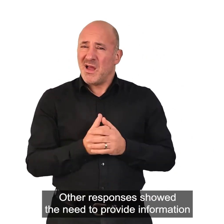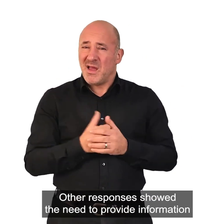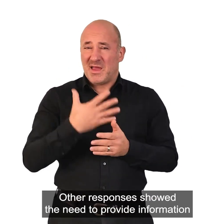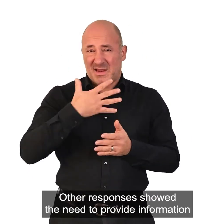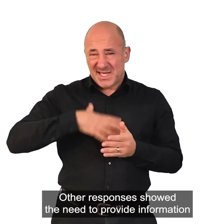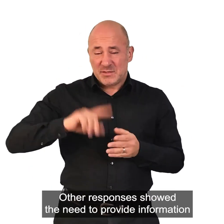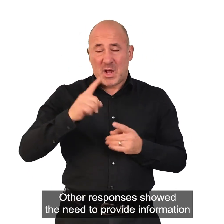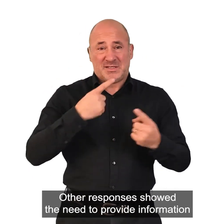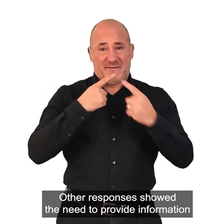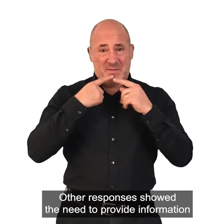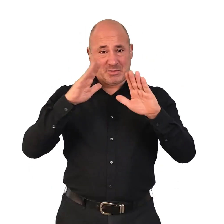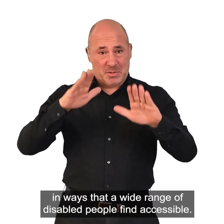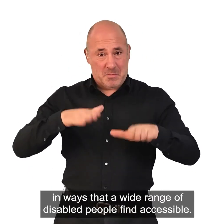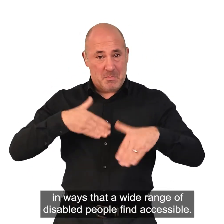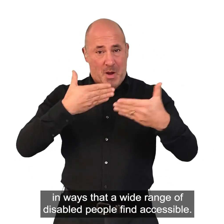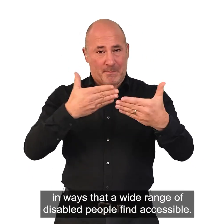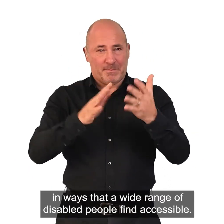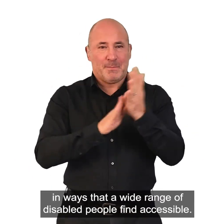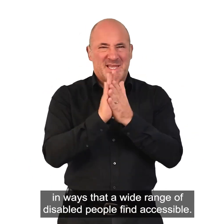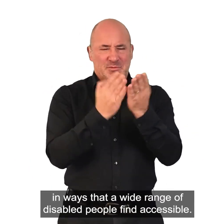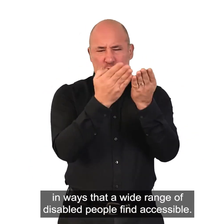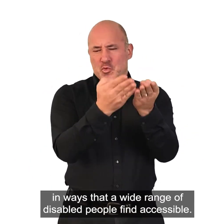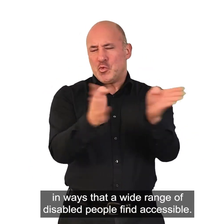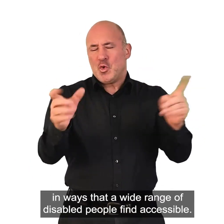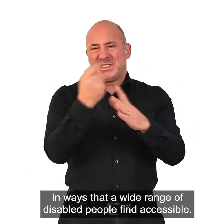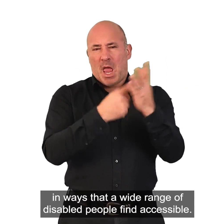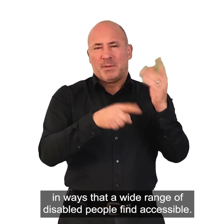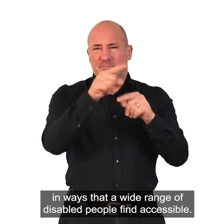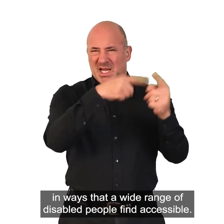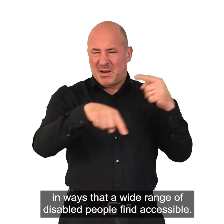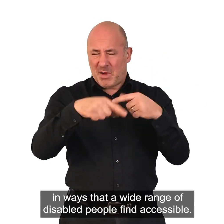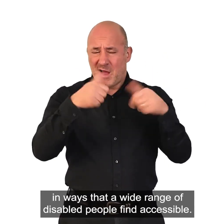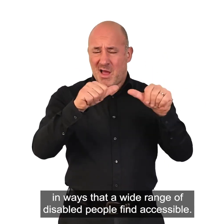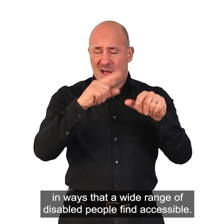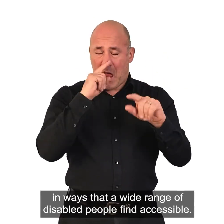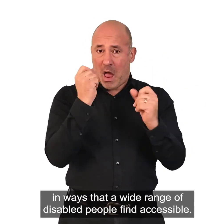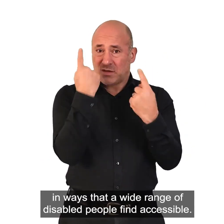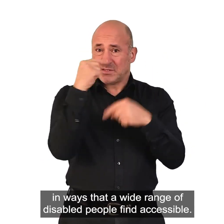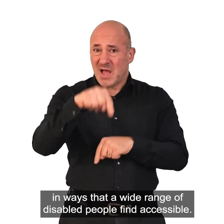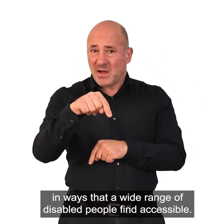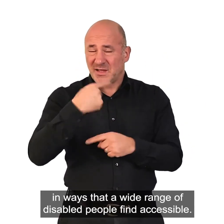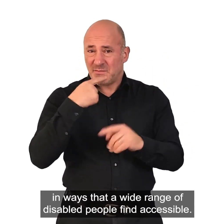the need to provide information in ways that a wide range of disabled people find accessible.